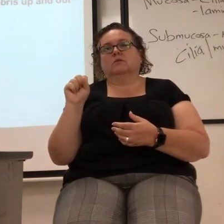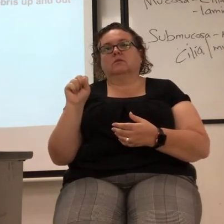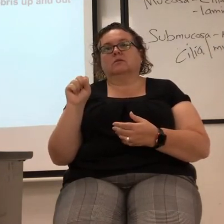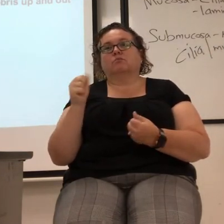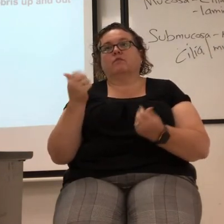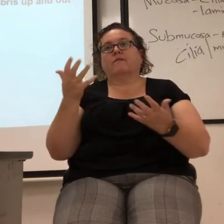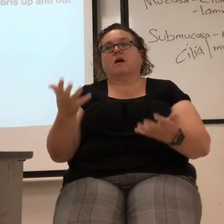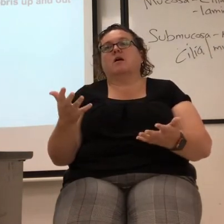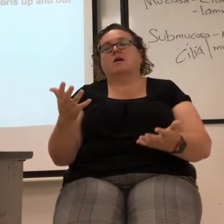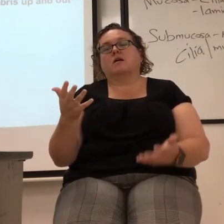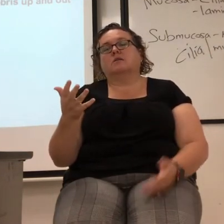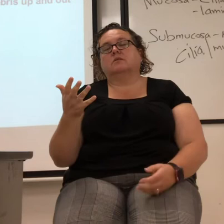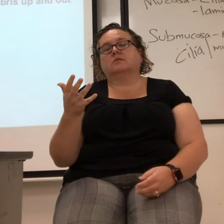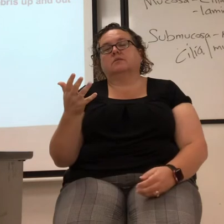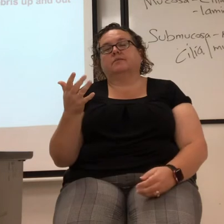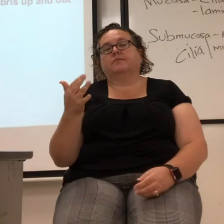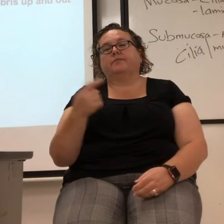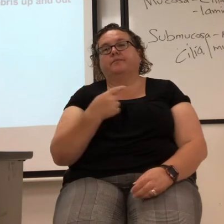provide